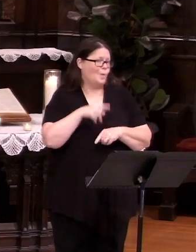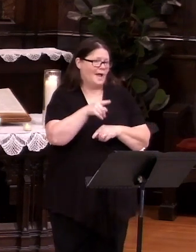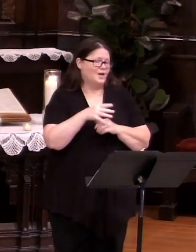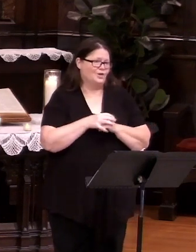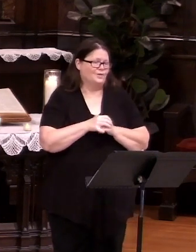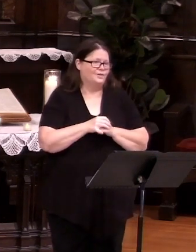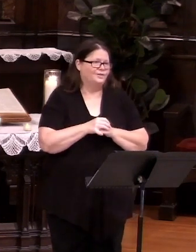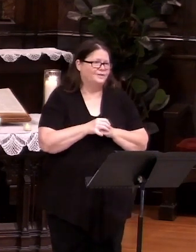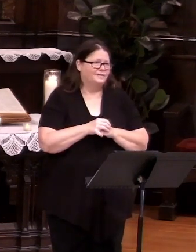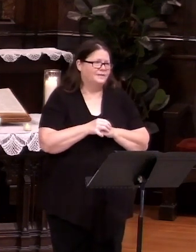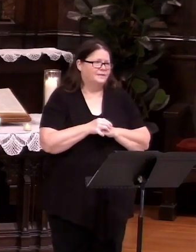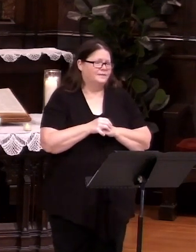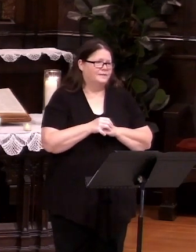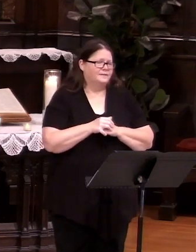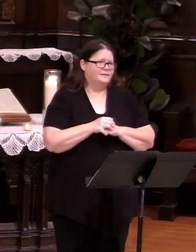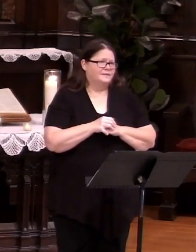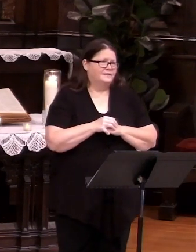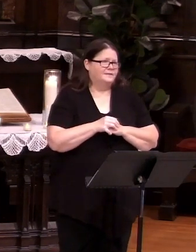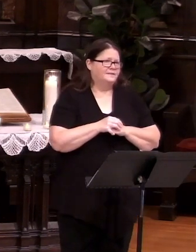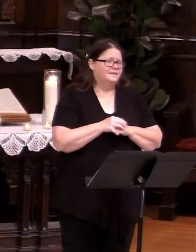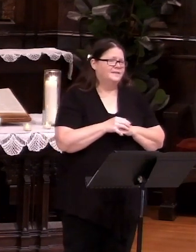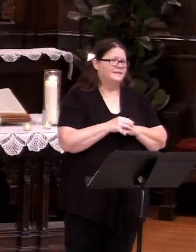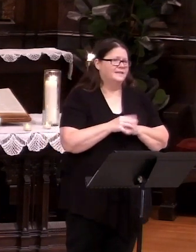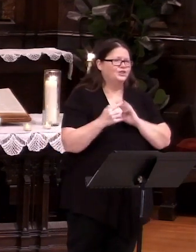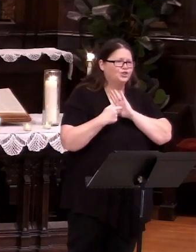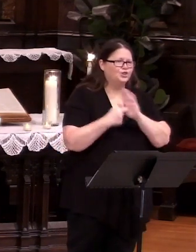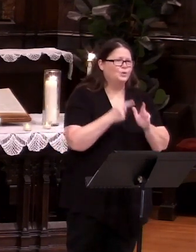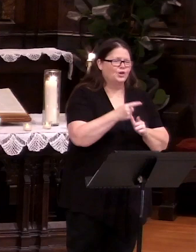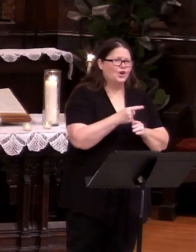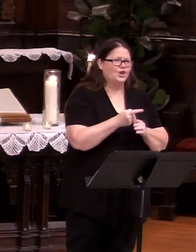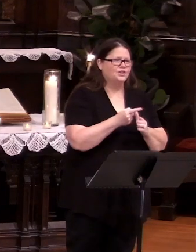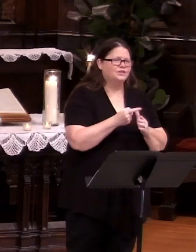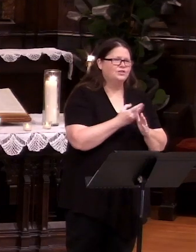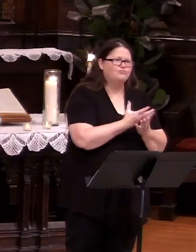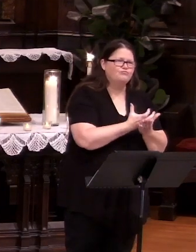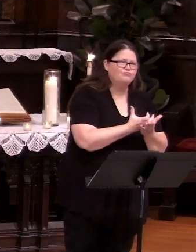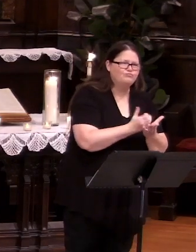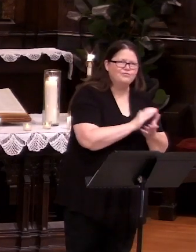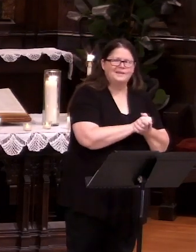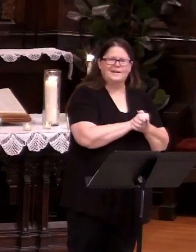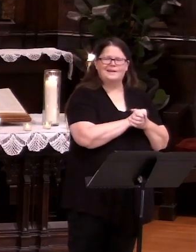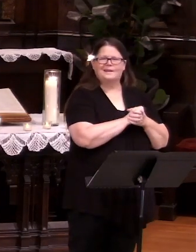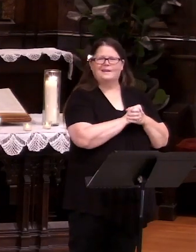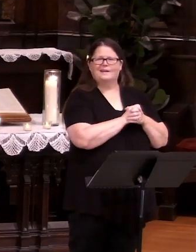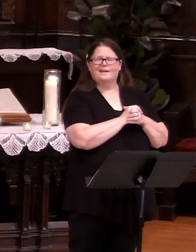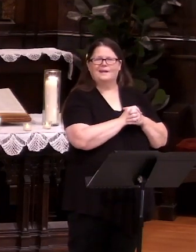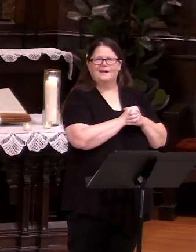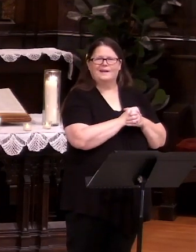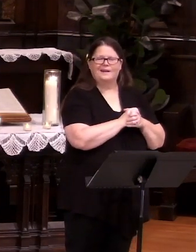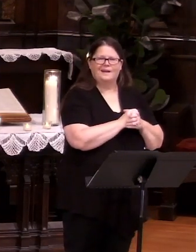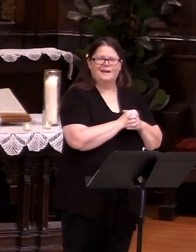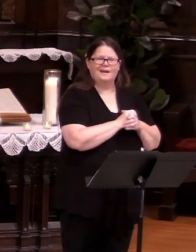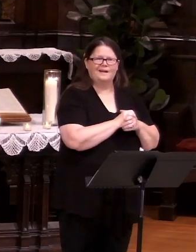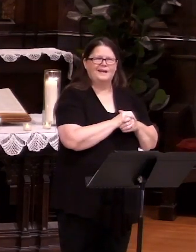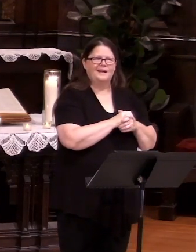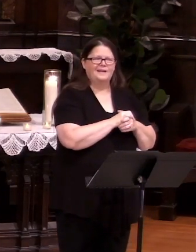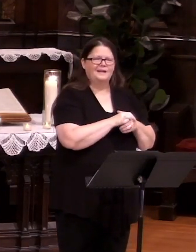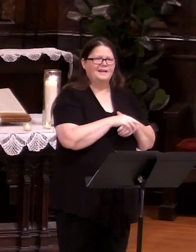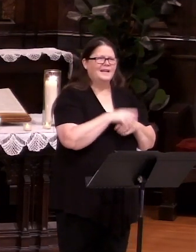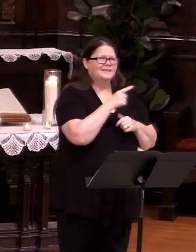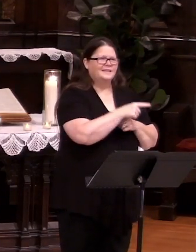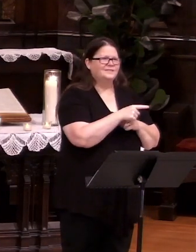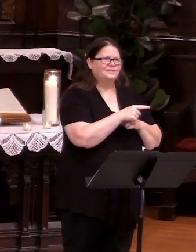by as a gold digger who slept her way to the top. And so Evita